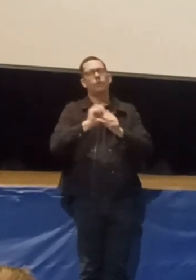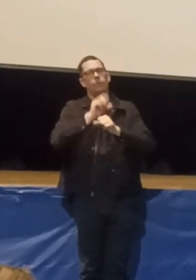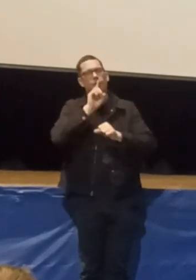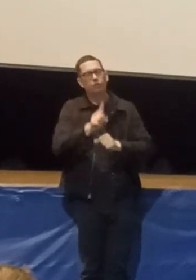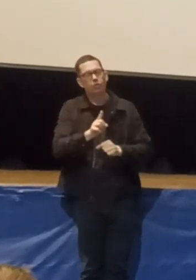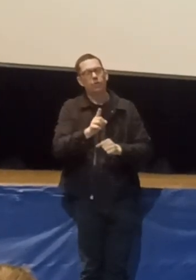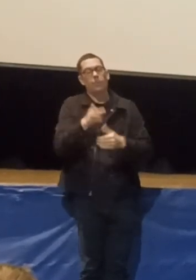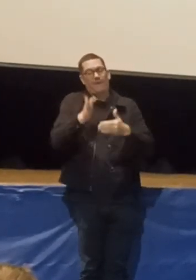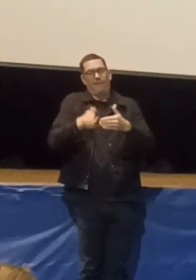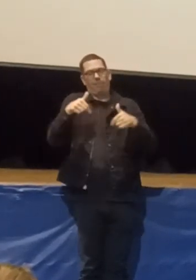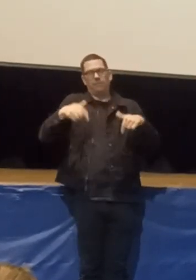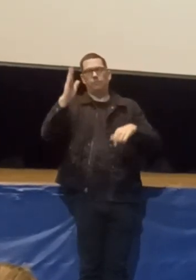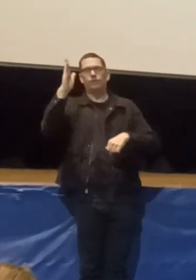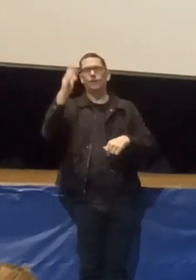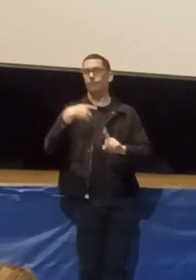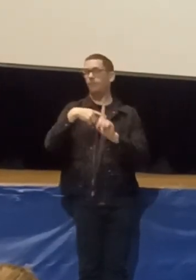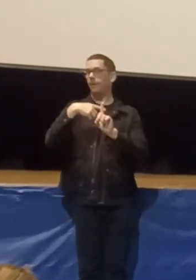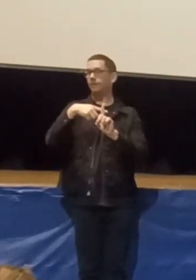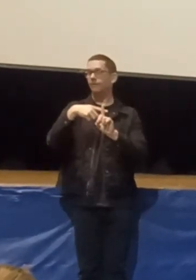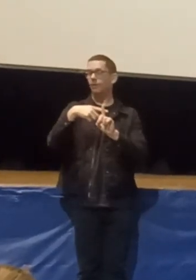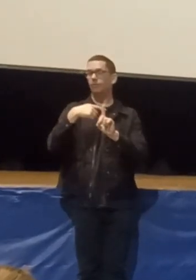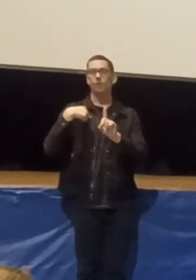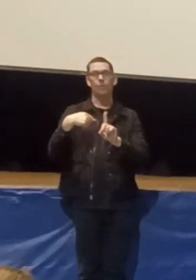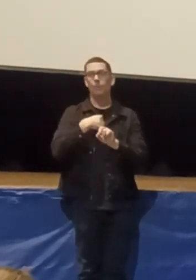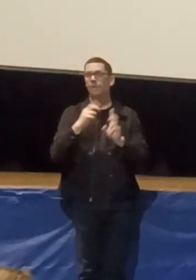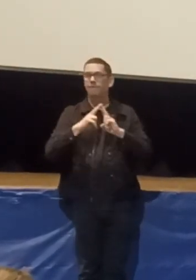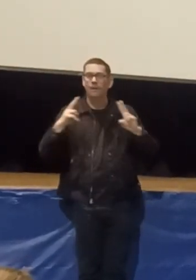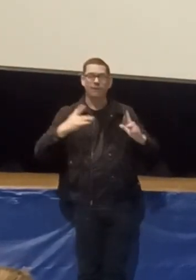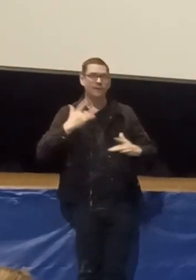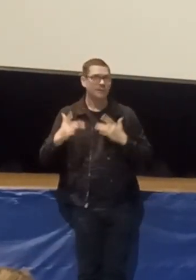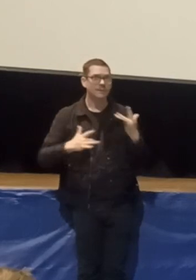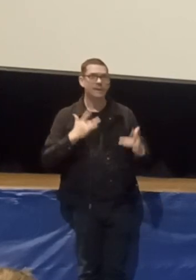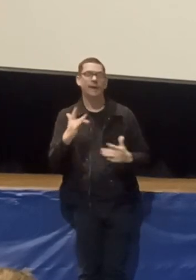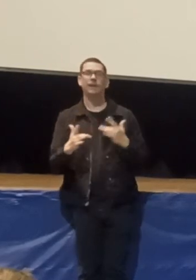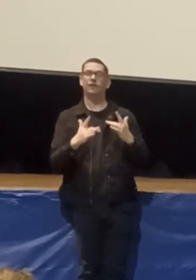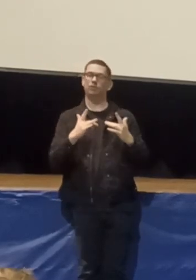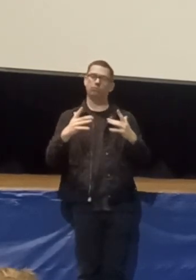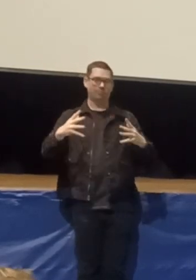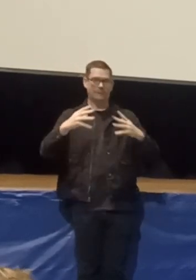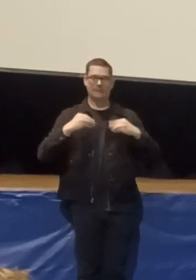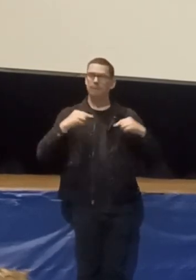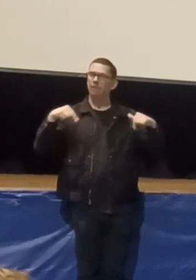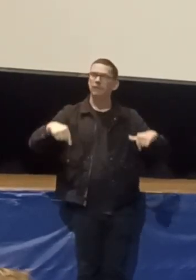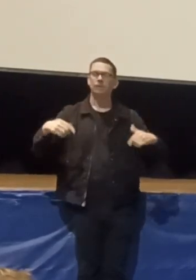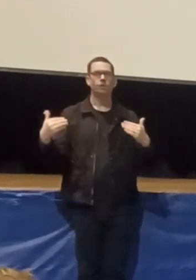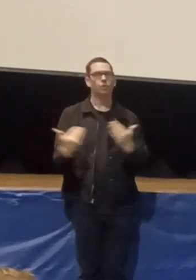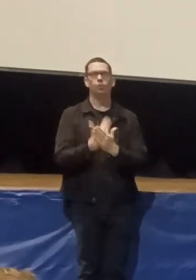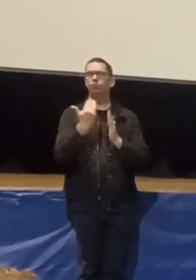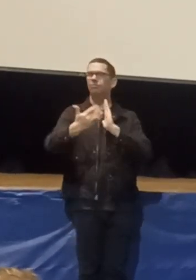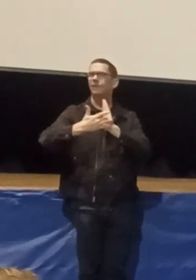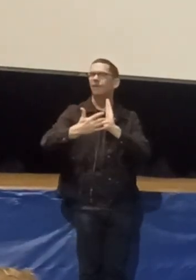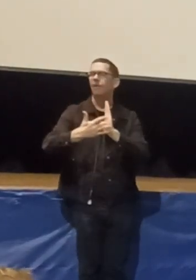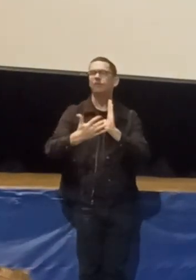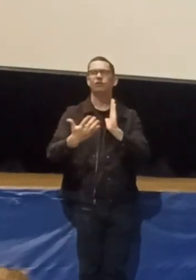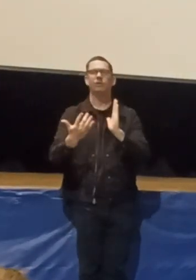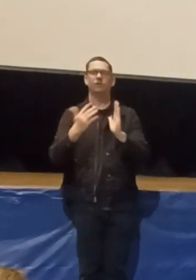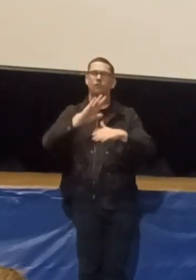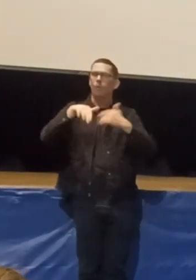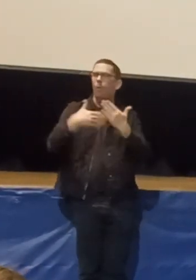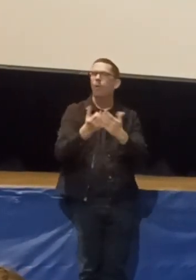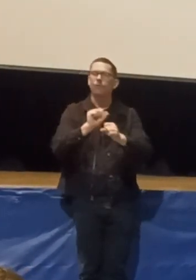with a positive note, which is that we're really excited to embrace this new technology and for all of the work that